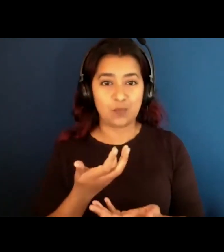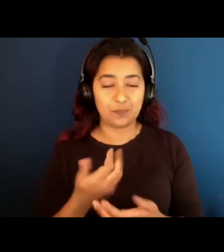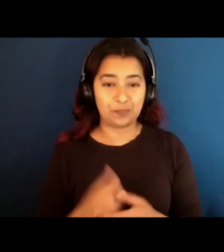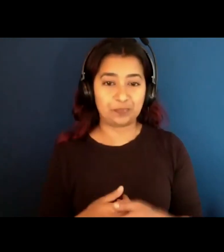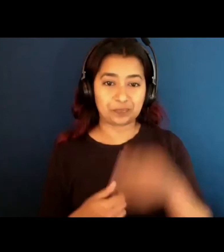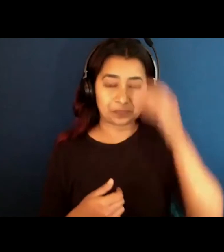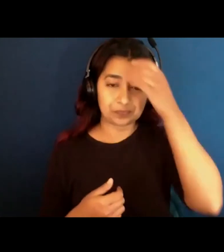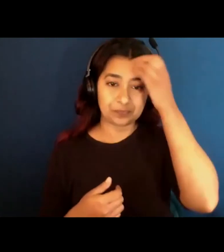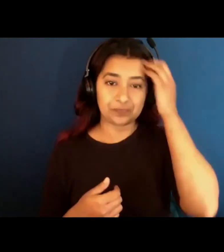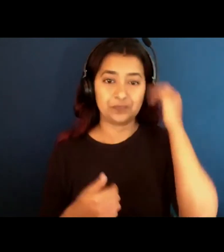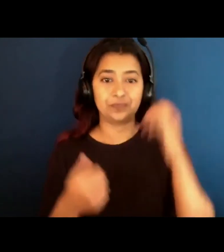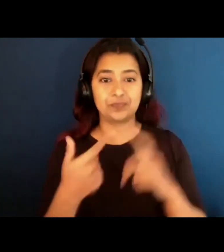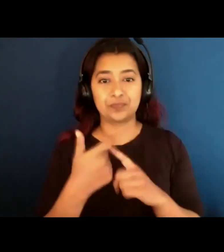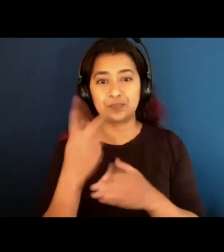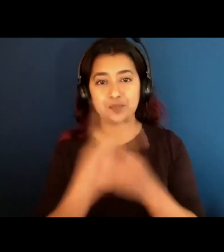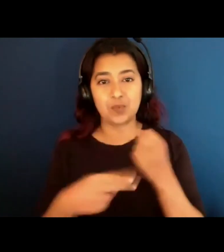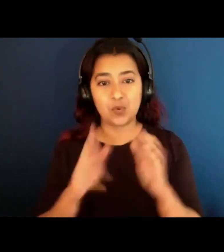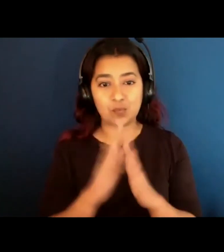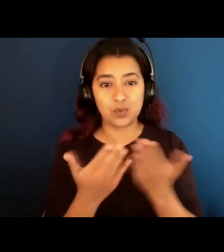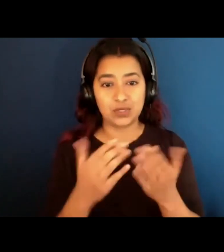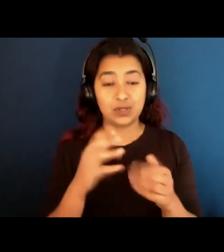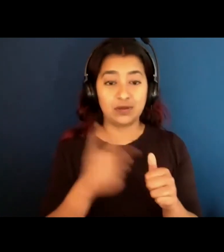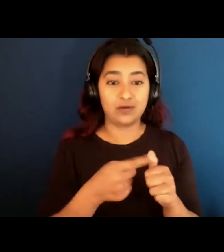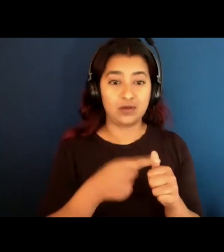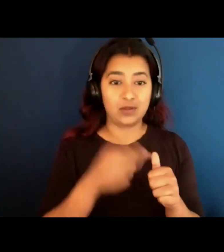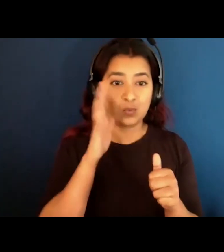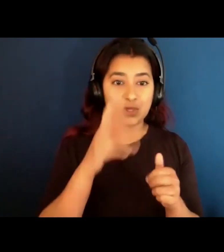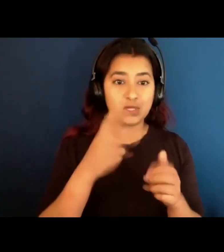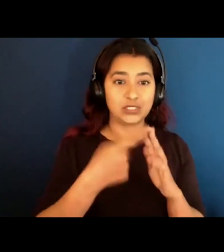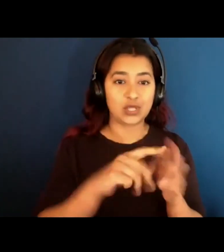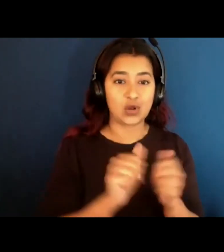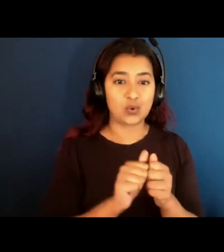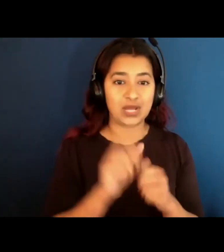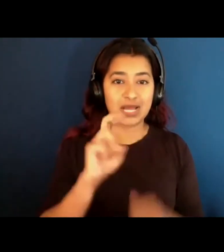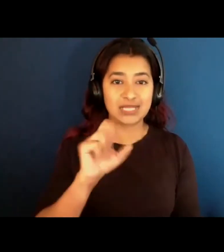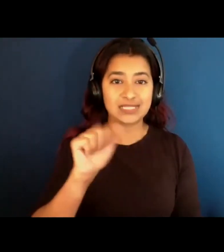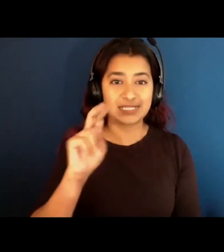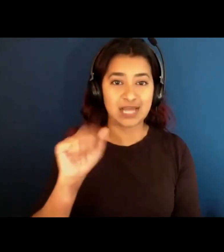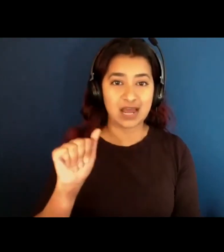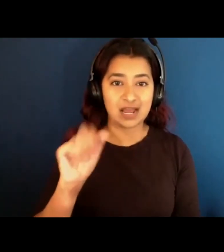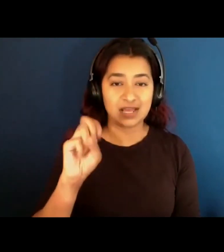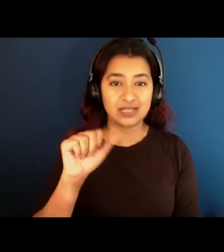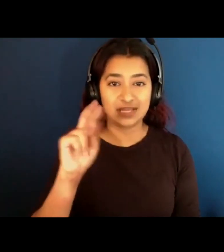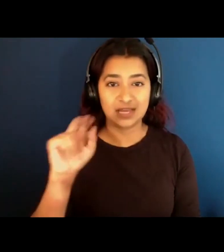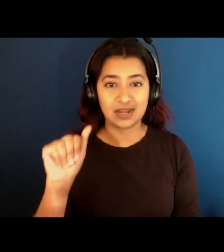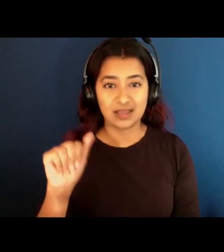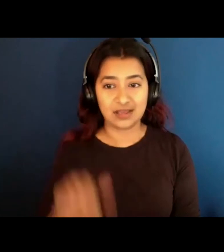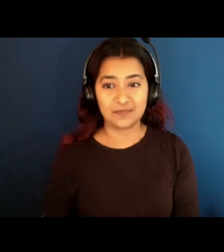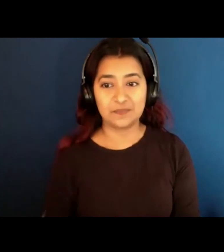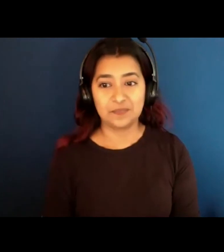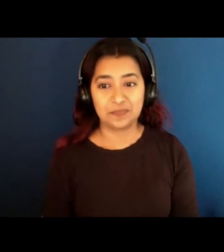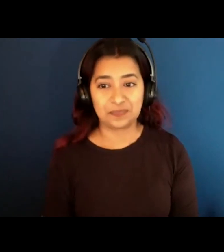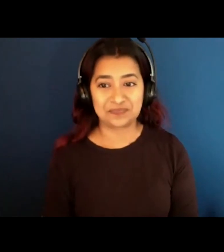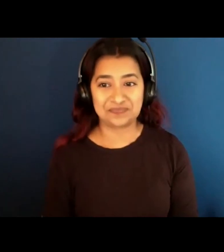from both of my books. I'm gonna start with 2 poems from Sana Sana.